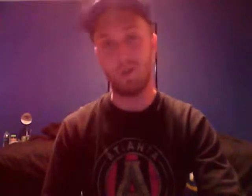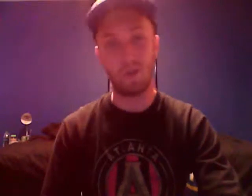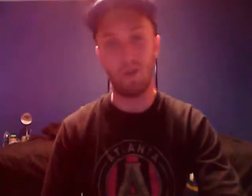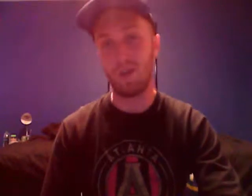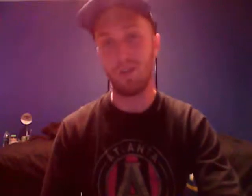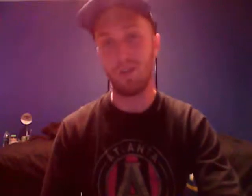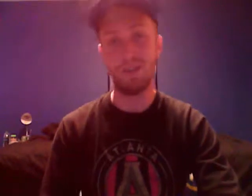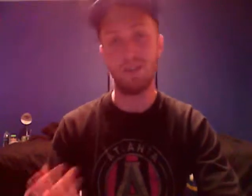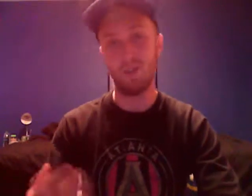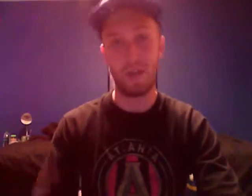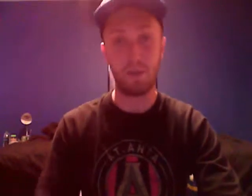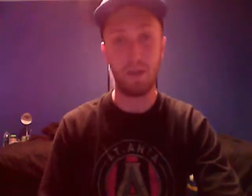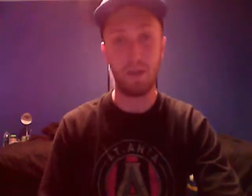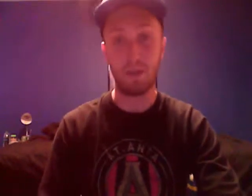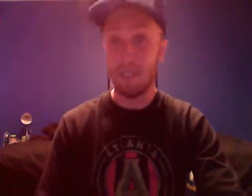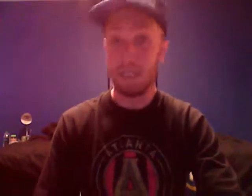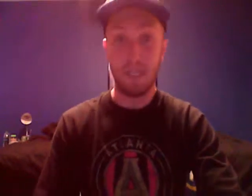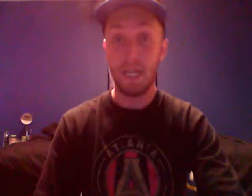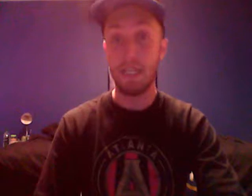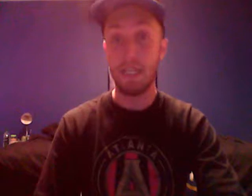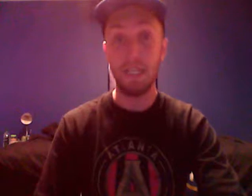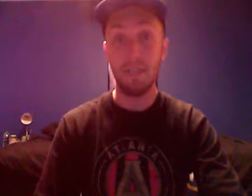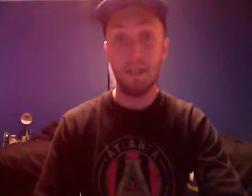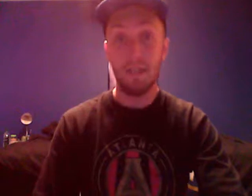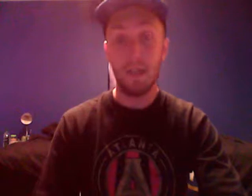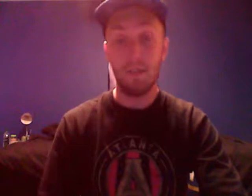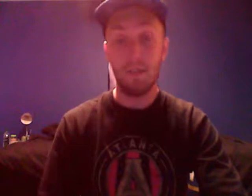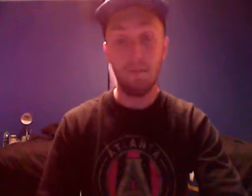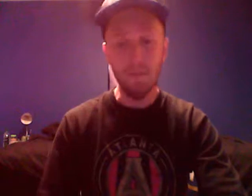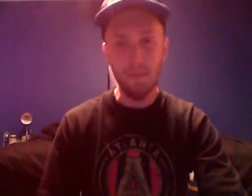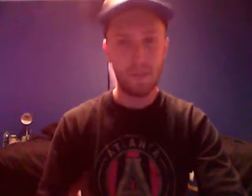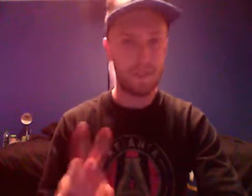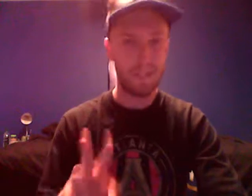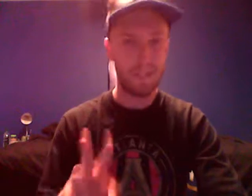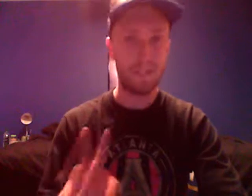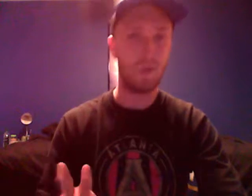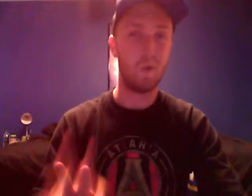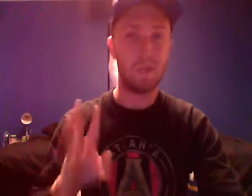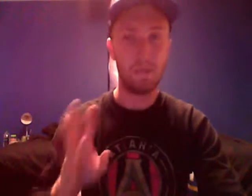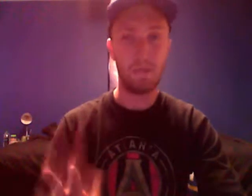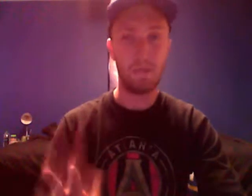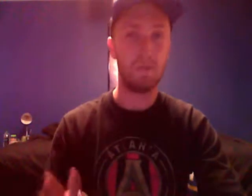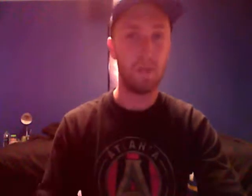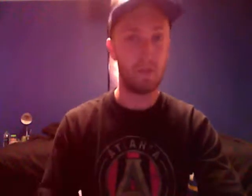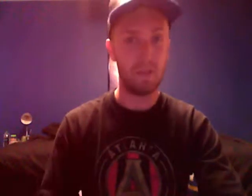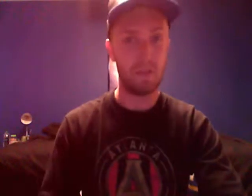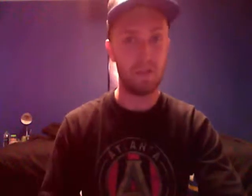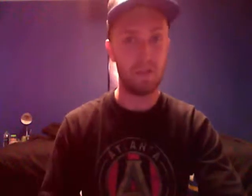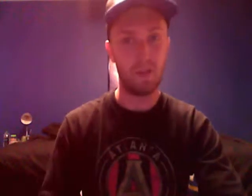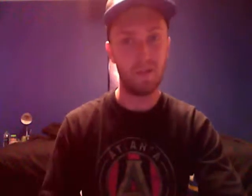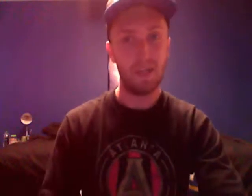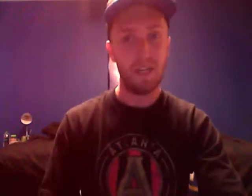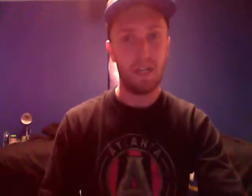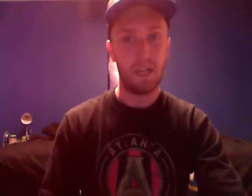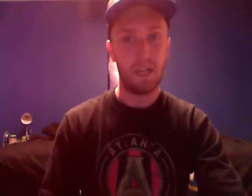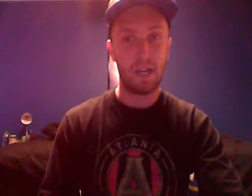work hard. He doesn't track players. Today, he did. The second goal, he might have been able to step in front of. I